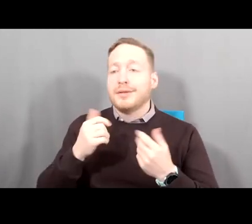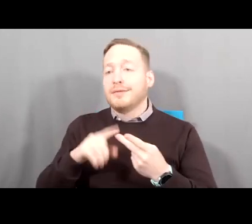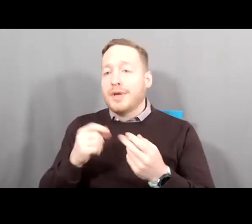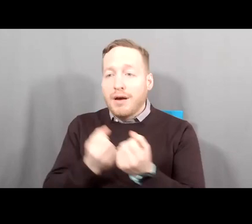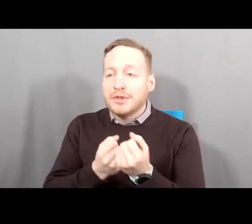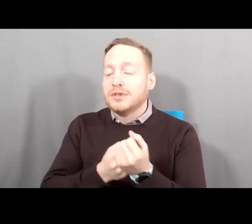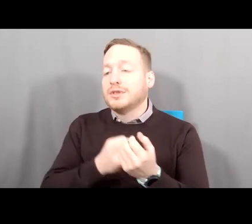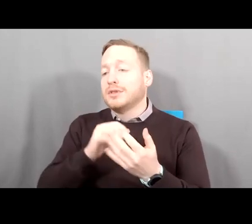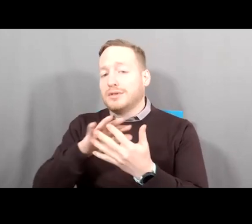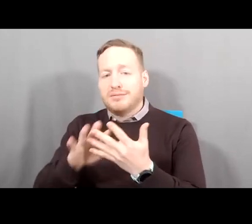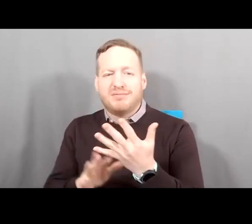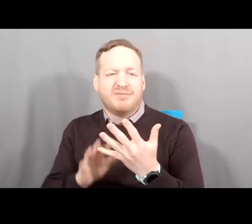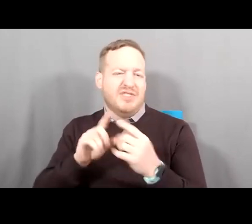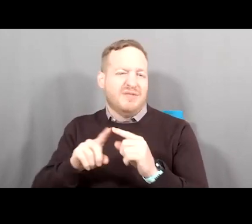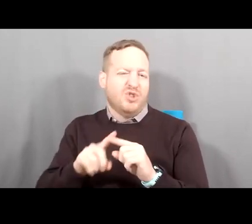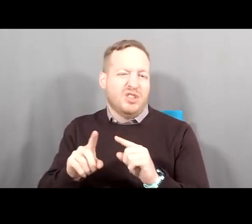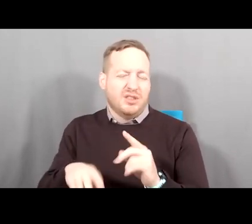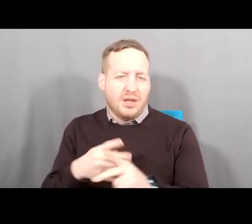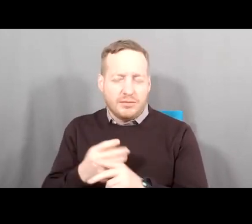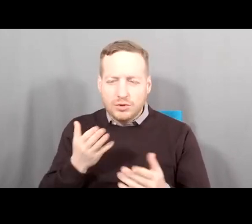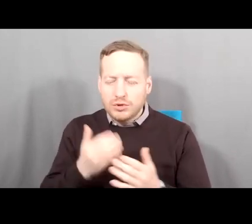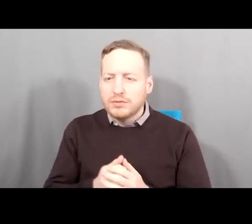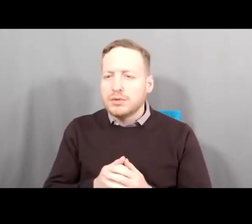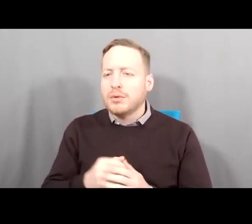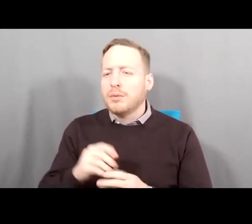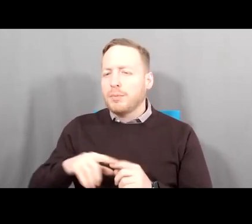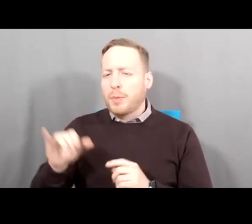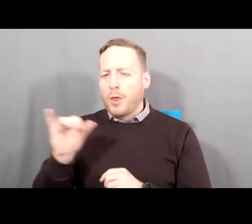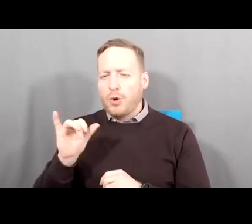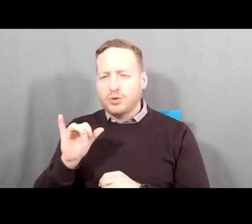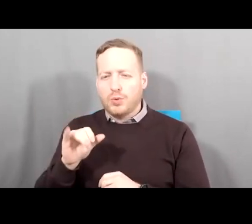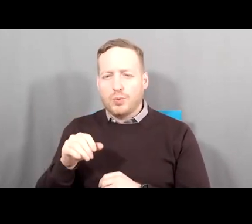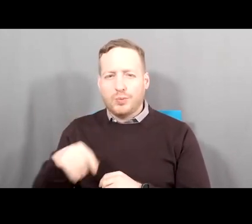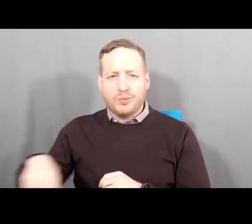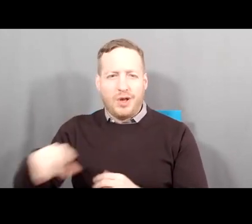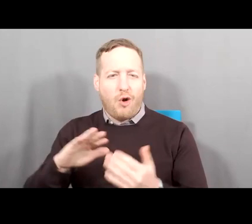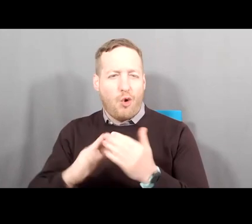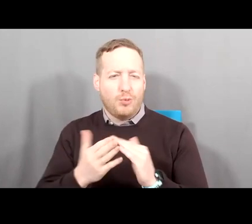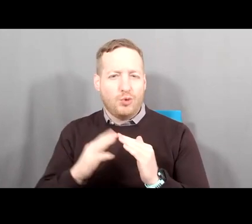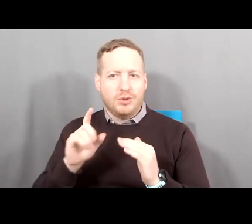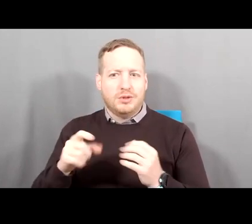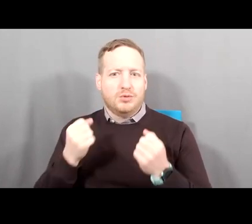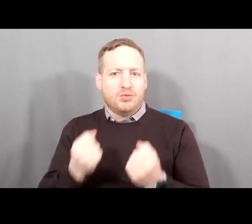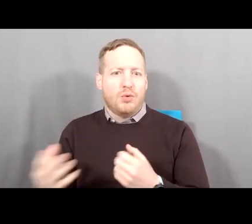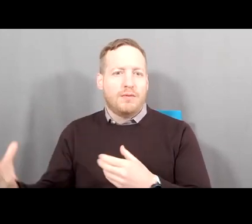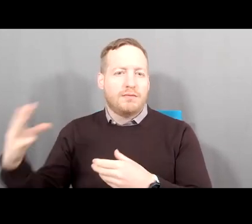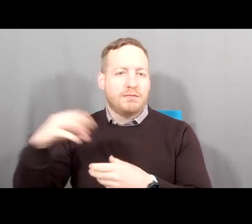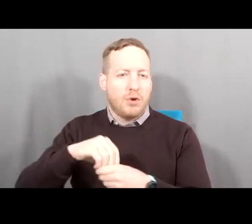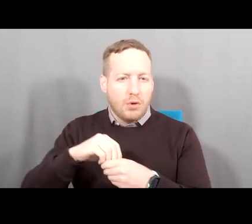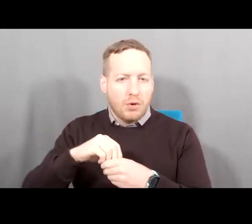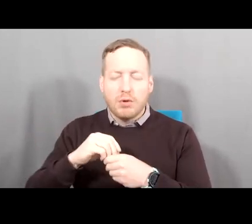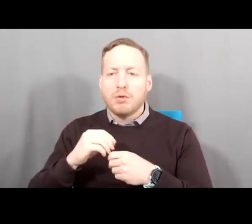kinds of services that Deaf Inc. does, advocacy, independent living services, those kind of things. And also,